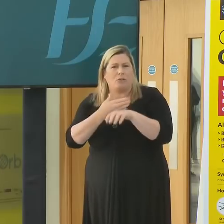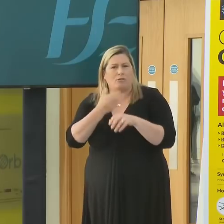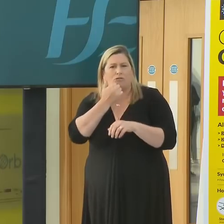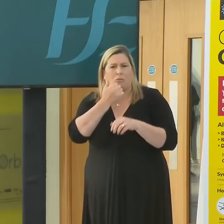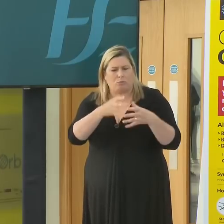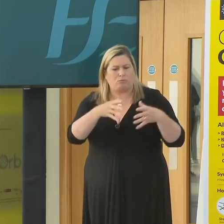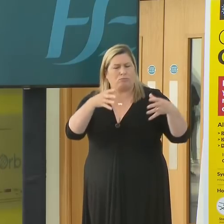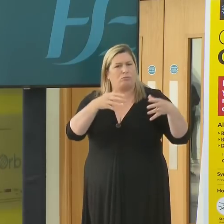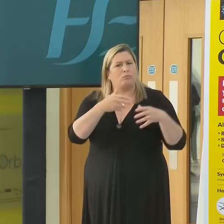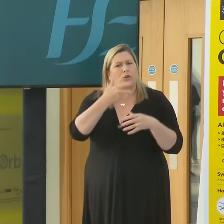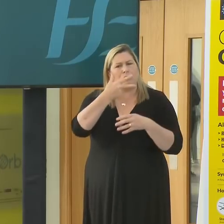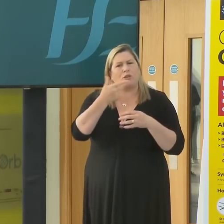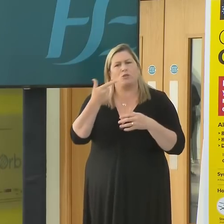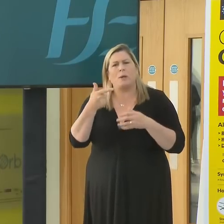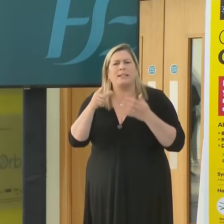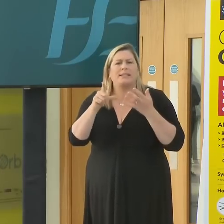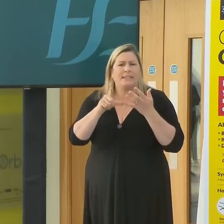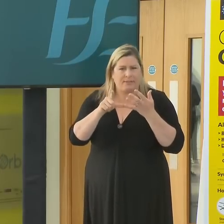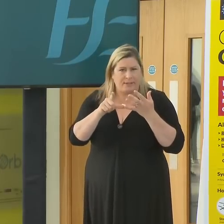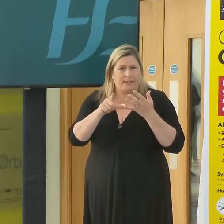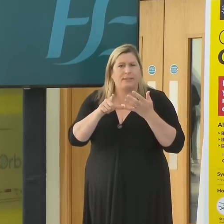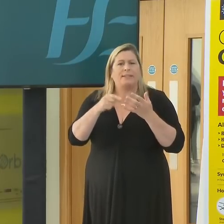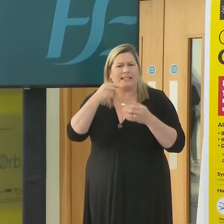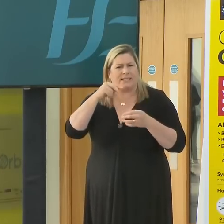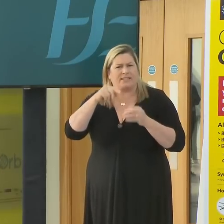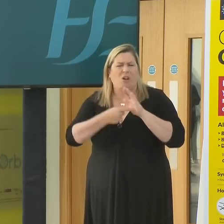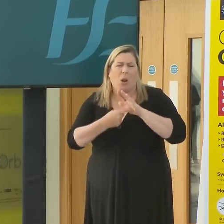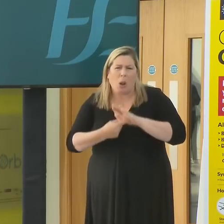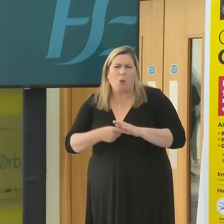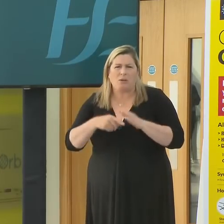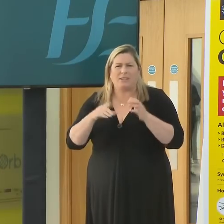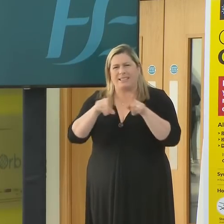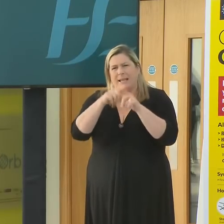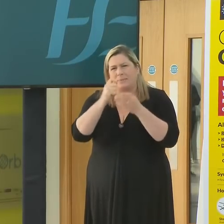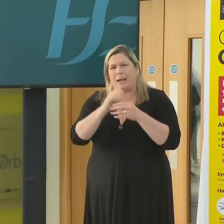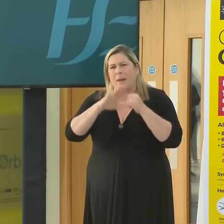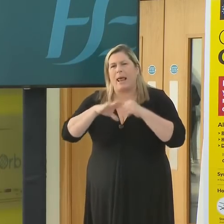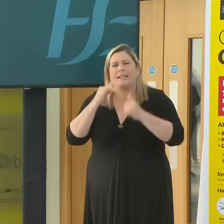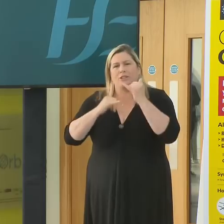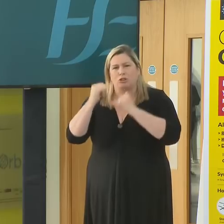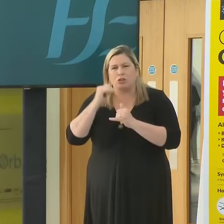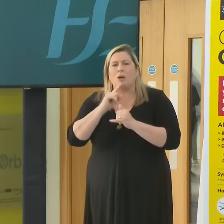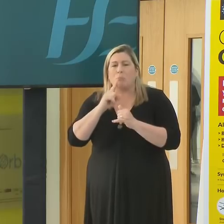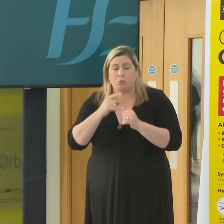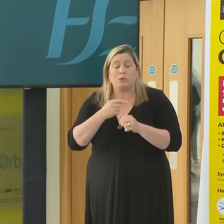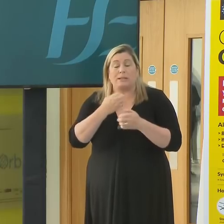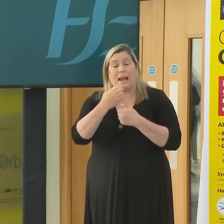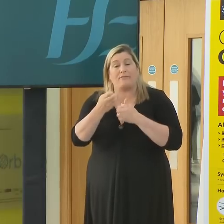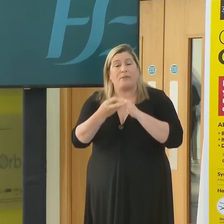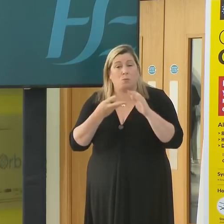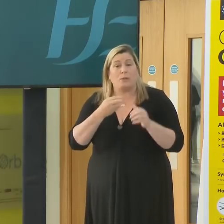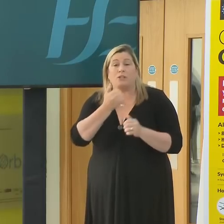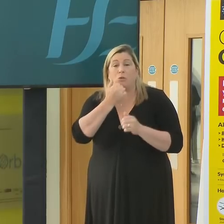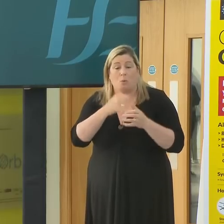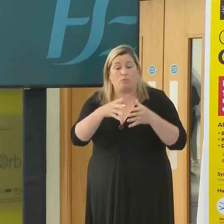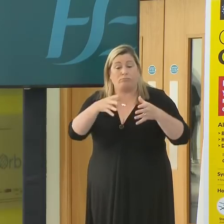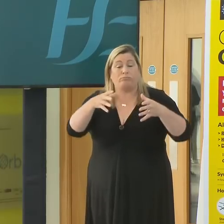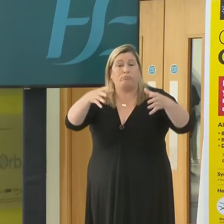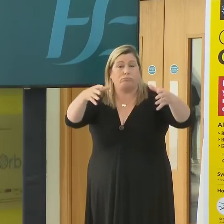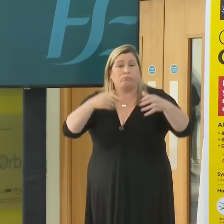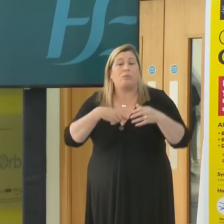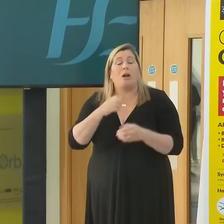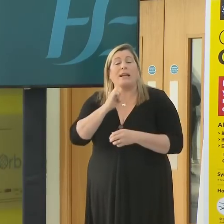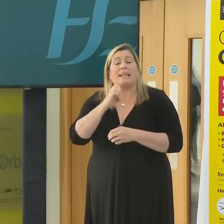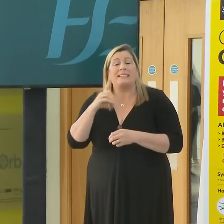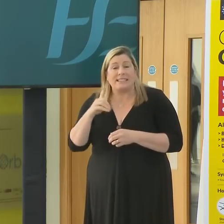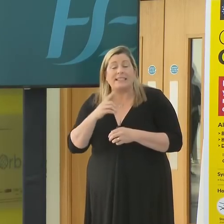21,367. Now that's still over 17% lower than the same time last year, but increasing week on week. Our ED admissions also went up